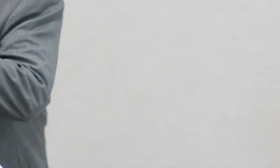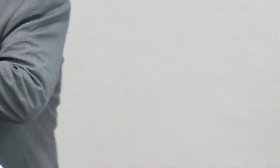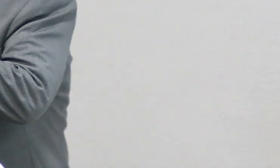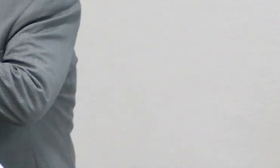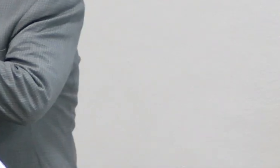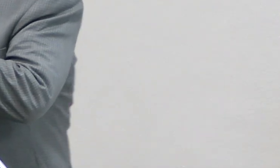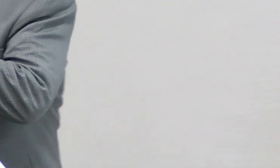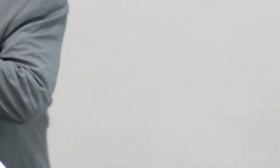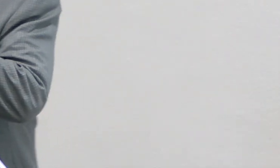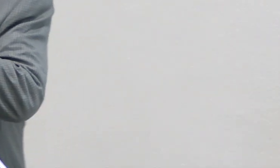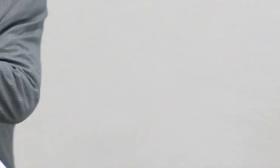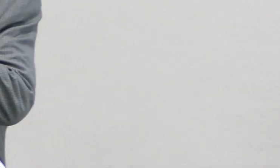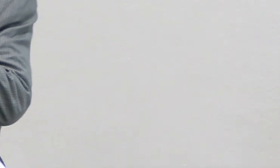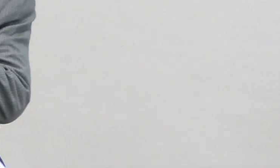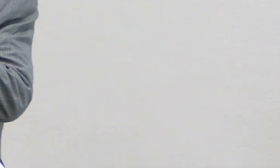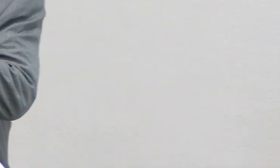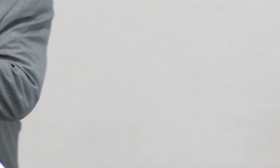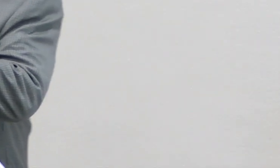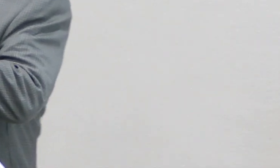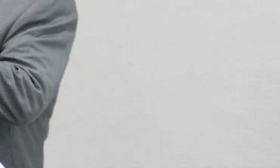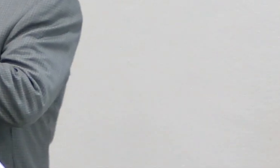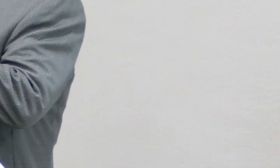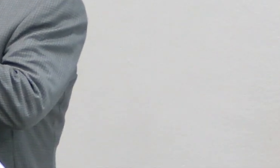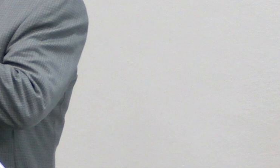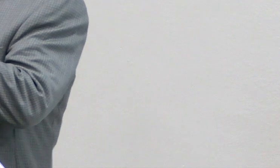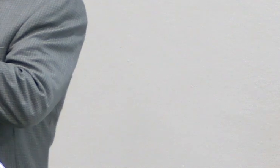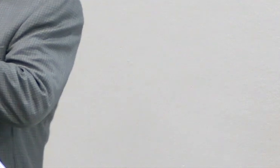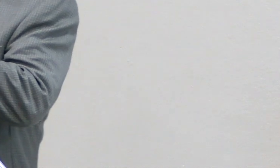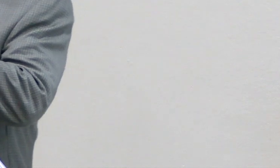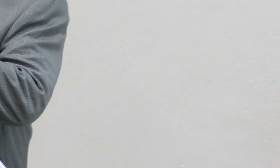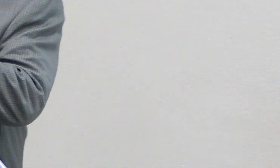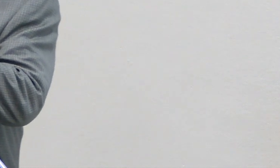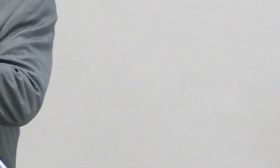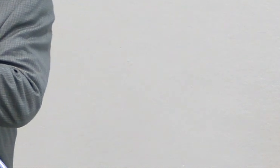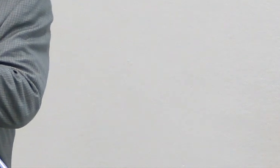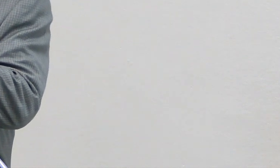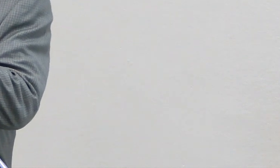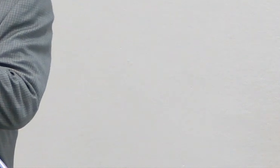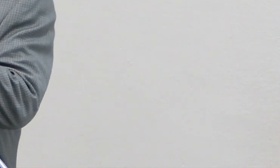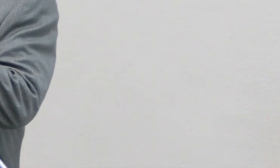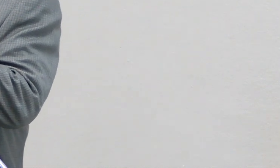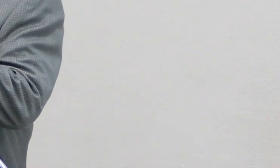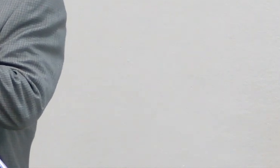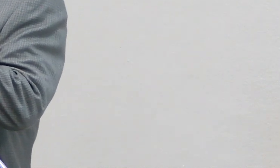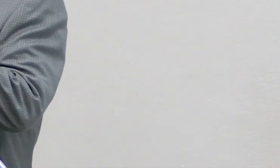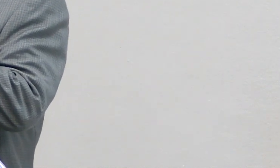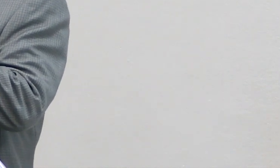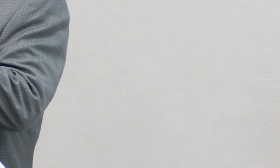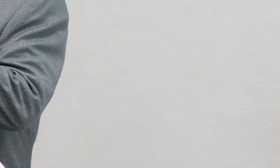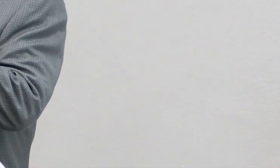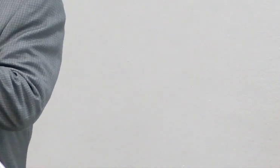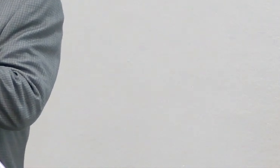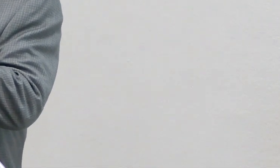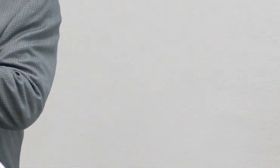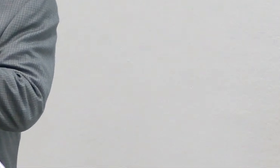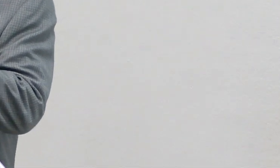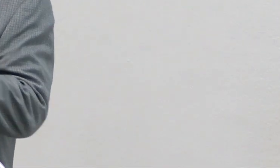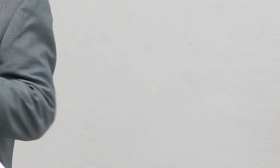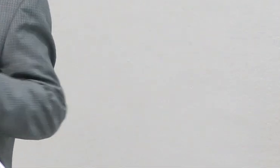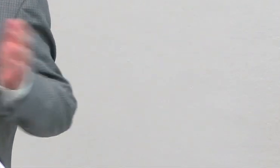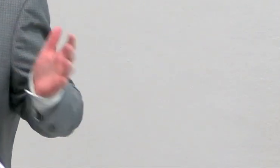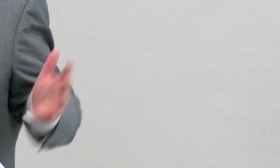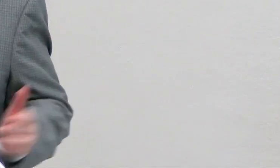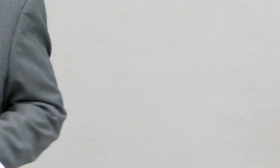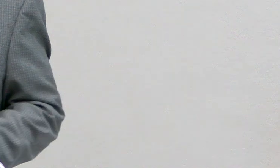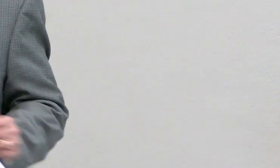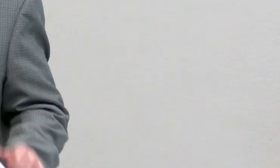Good evening, everybody. Thank you for coming out tonight. Commissioner Tammy Wendt does send her her condolences. Unfortunately,